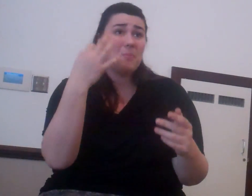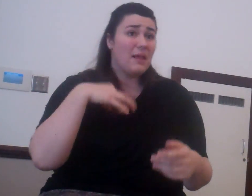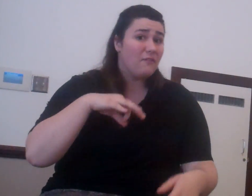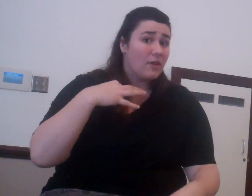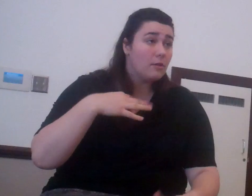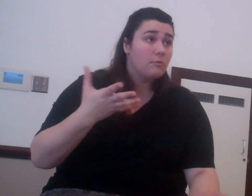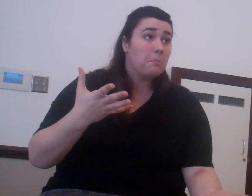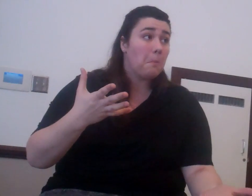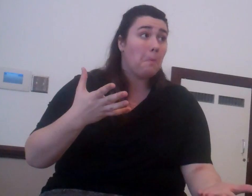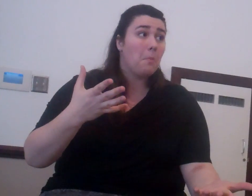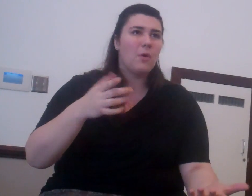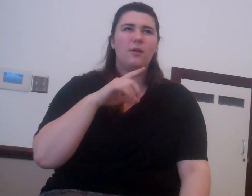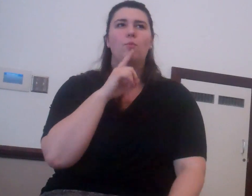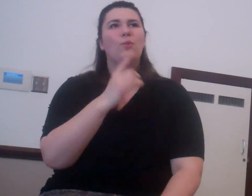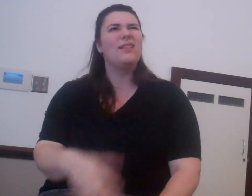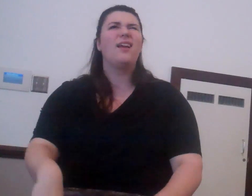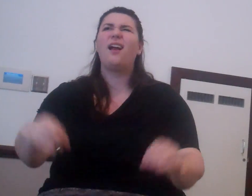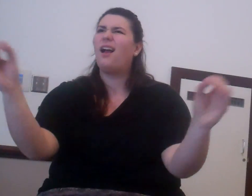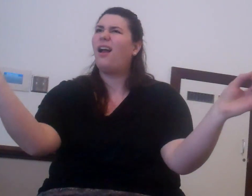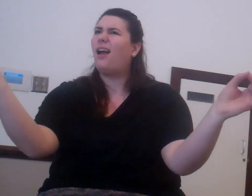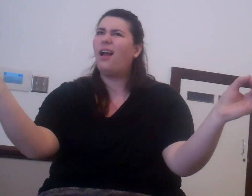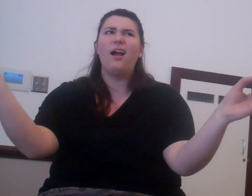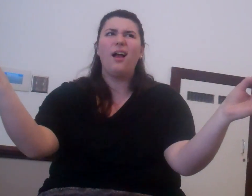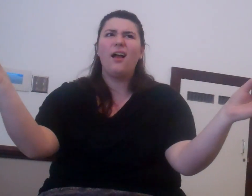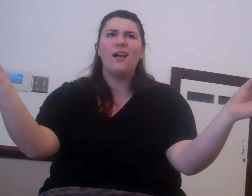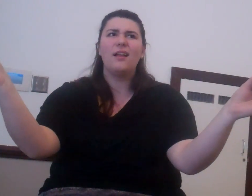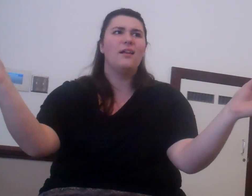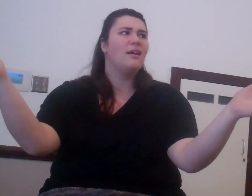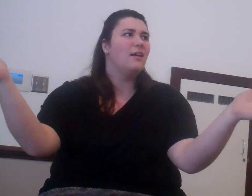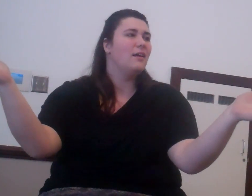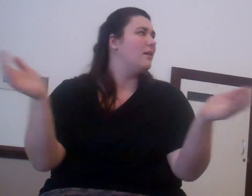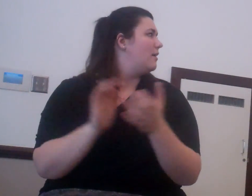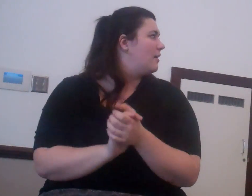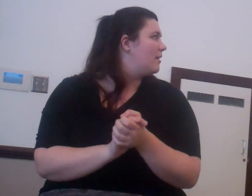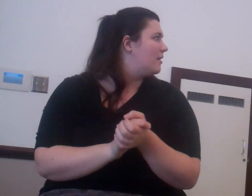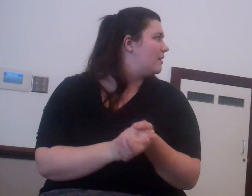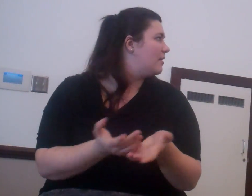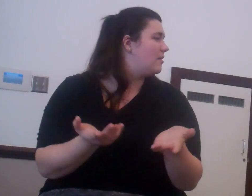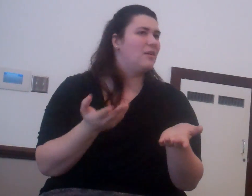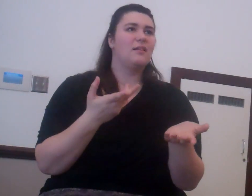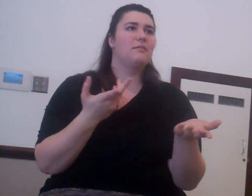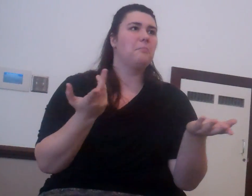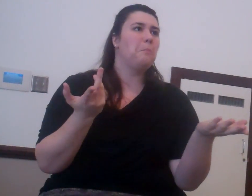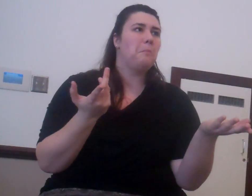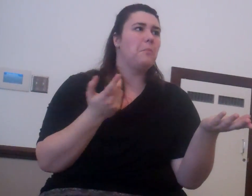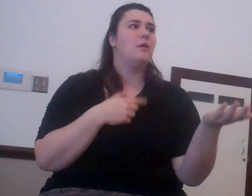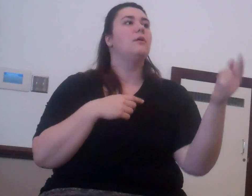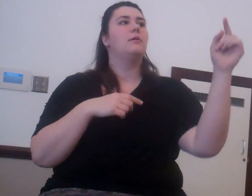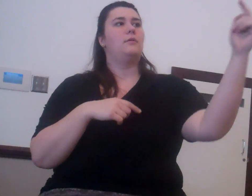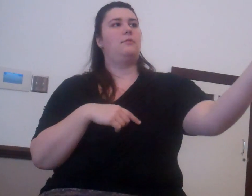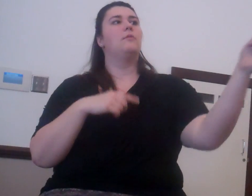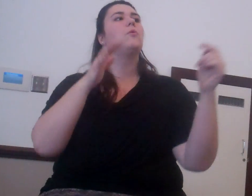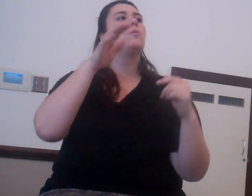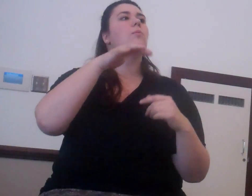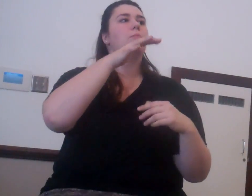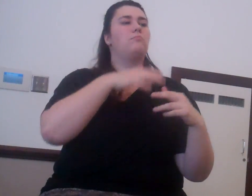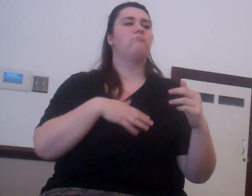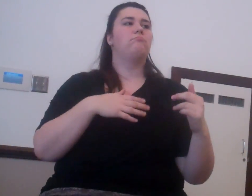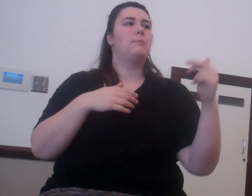Really not? You don't need to just wax poetic about it for a little bit? Yeah. Well, I guess you have to see them all the time. Yeah,